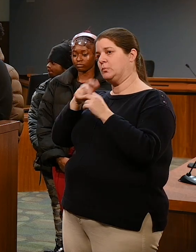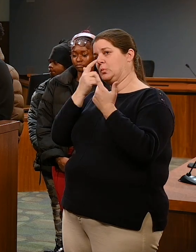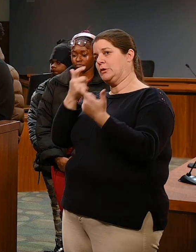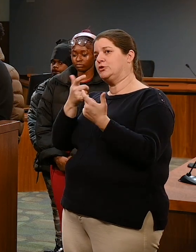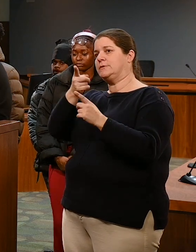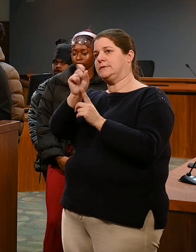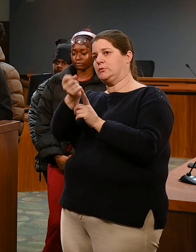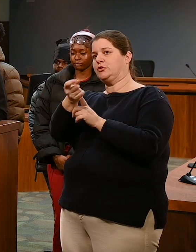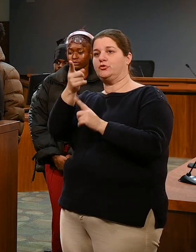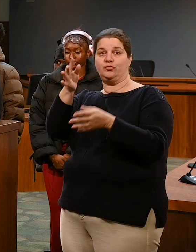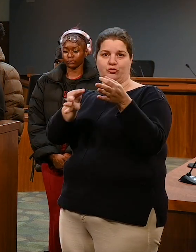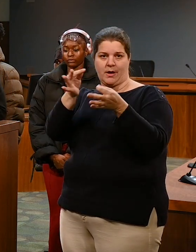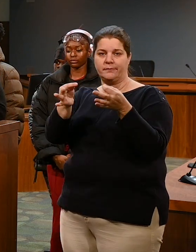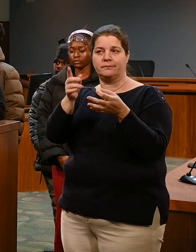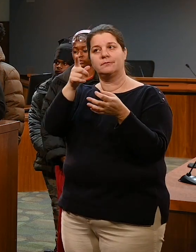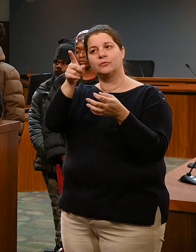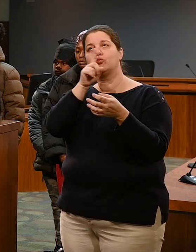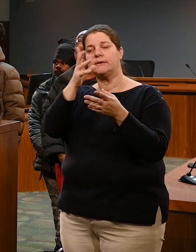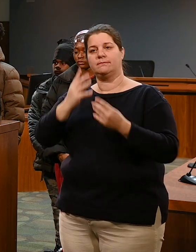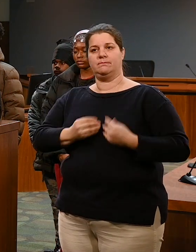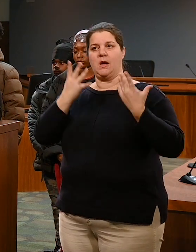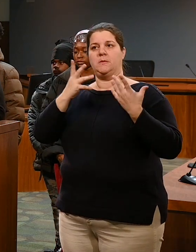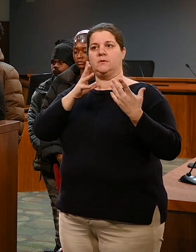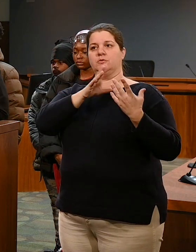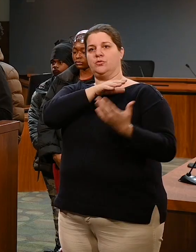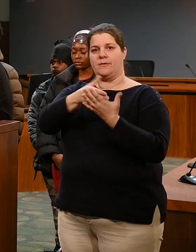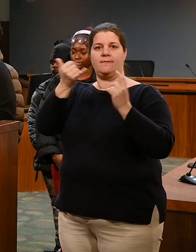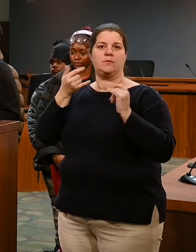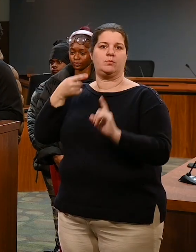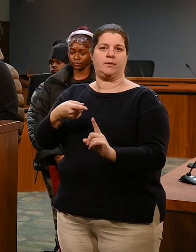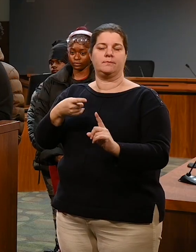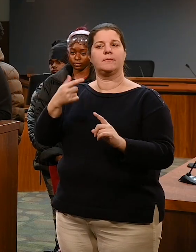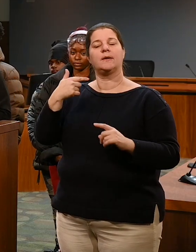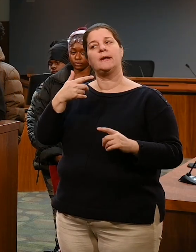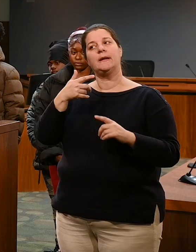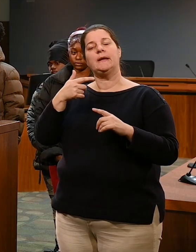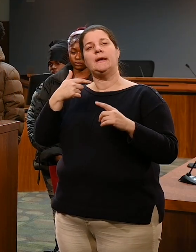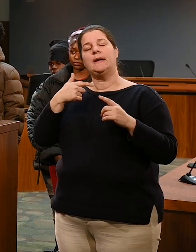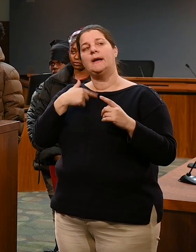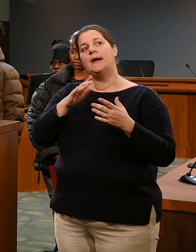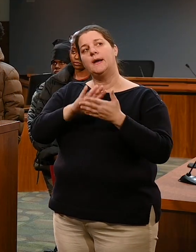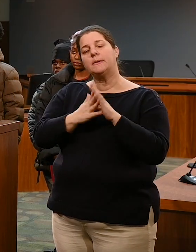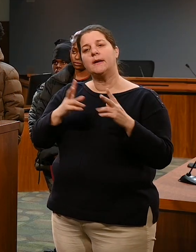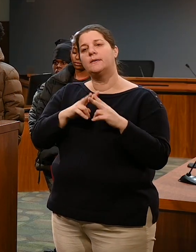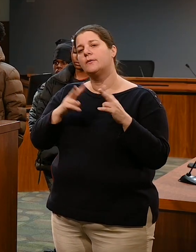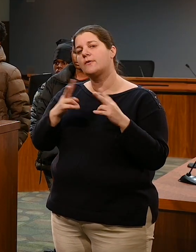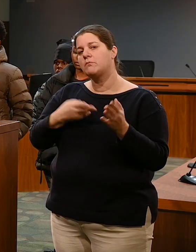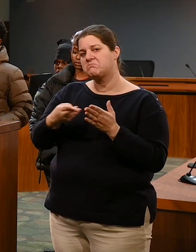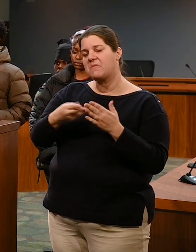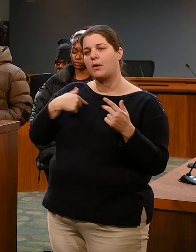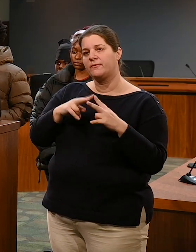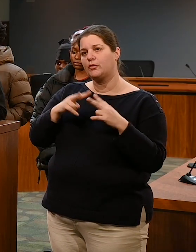of a trial that actually brought us to this point. And I became very emotional over the whole situation,